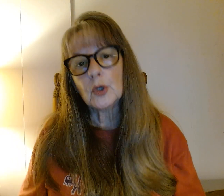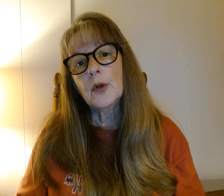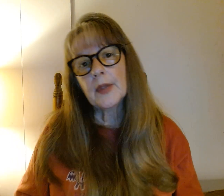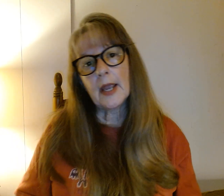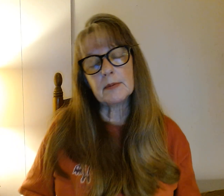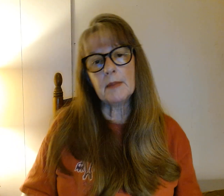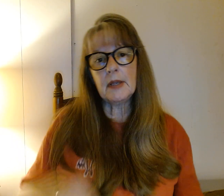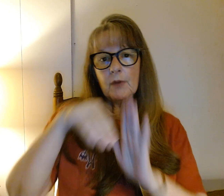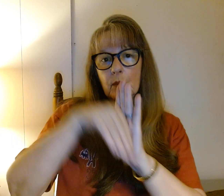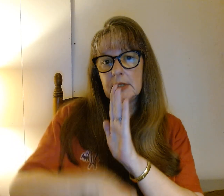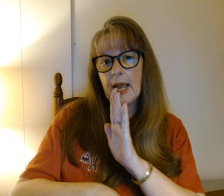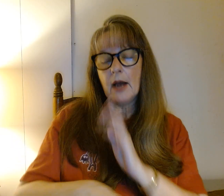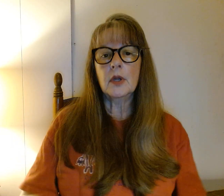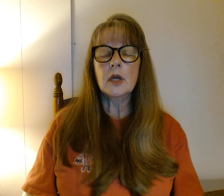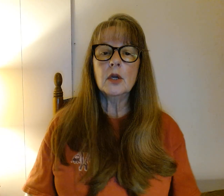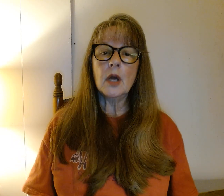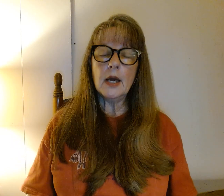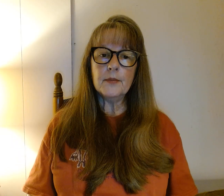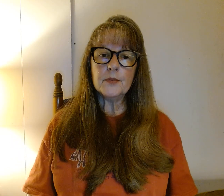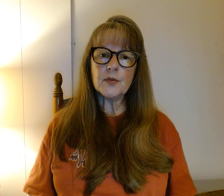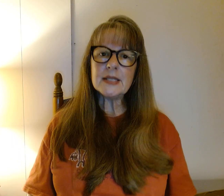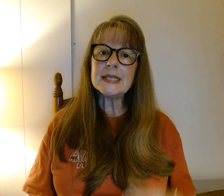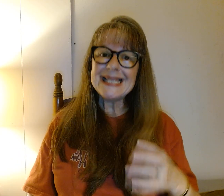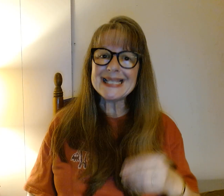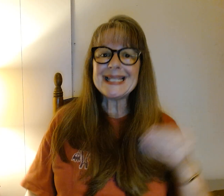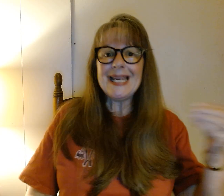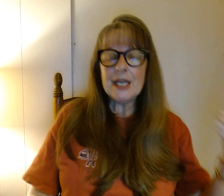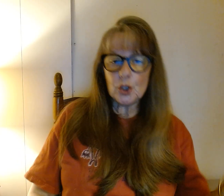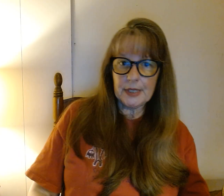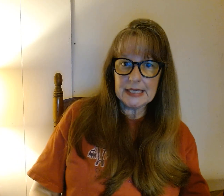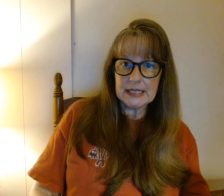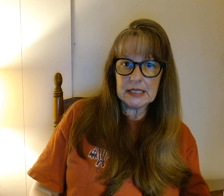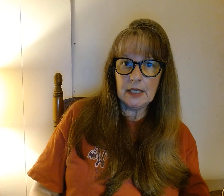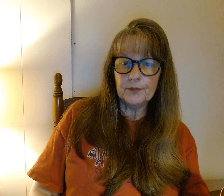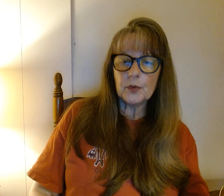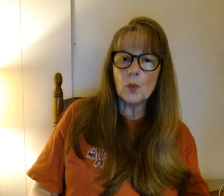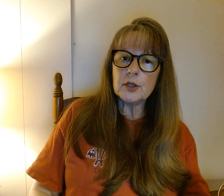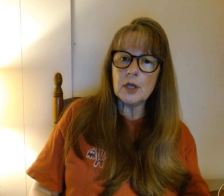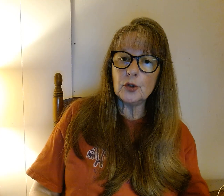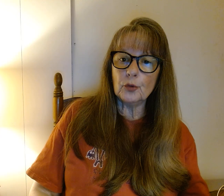the case may be if it went down. So that's the disinterest,